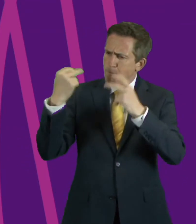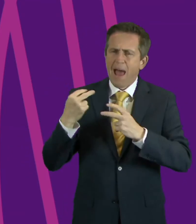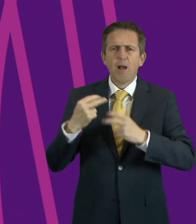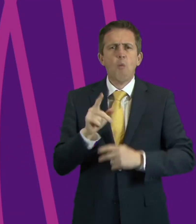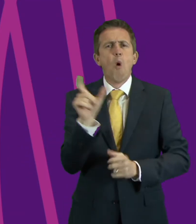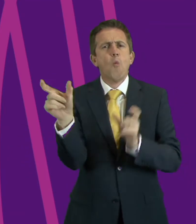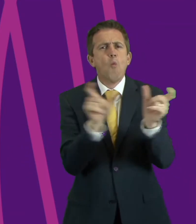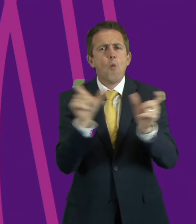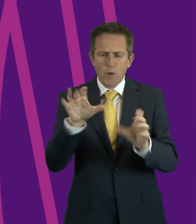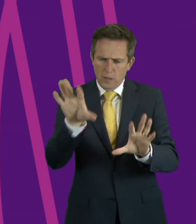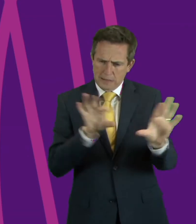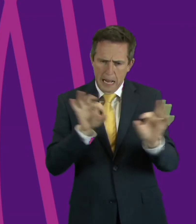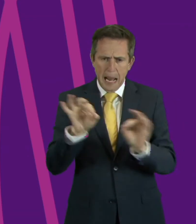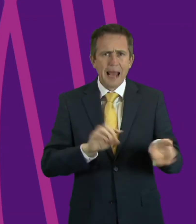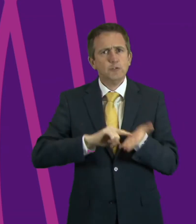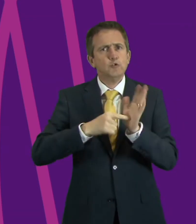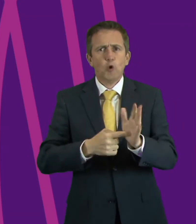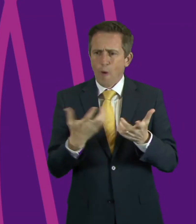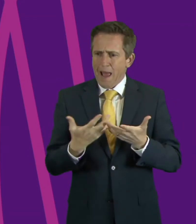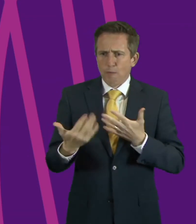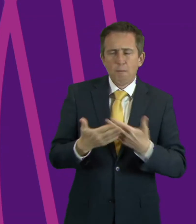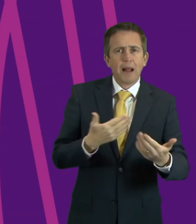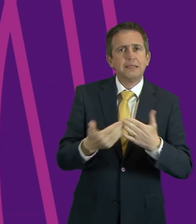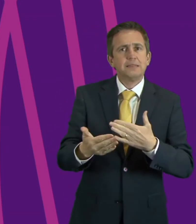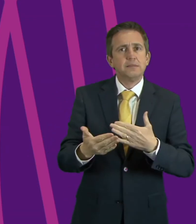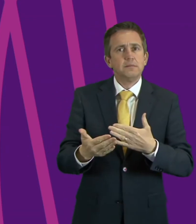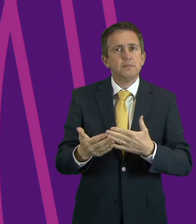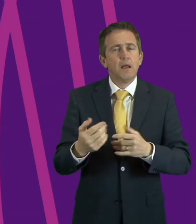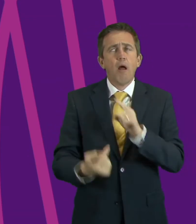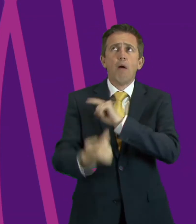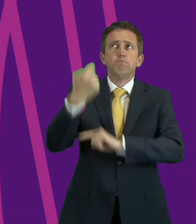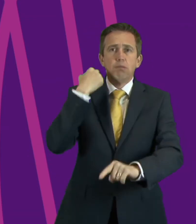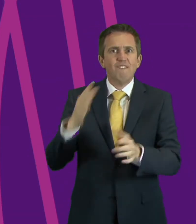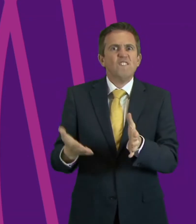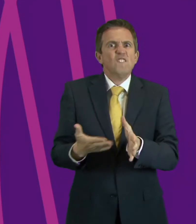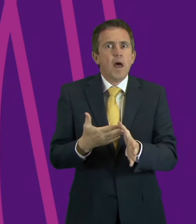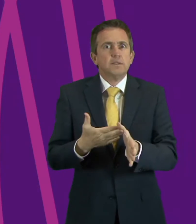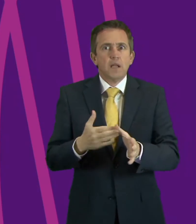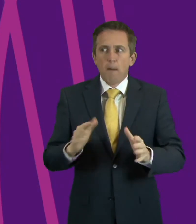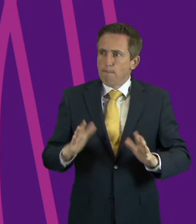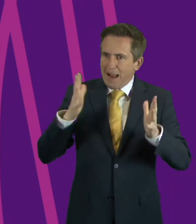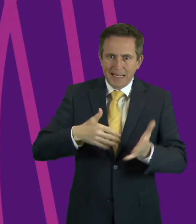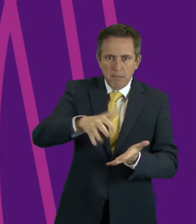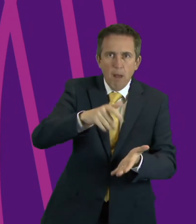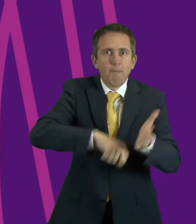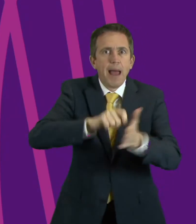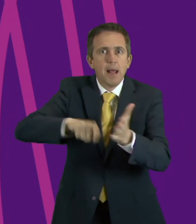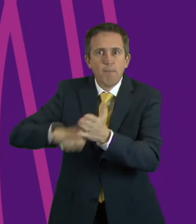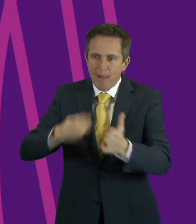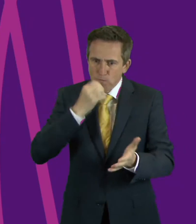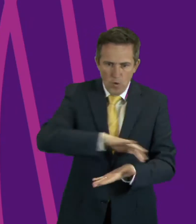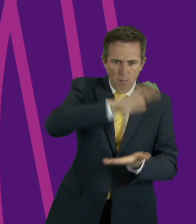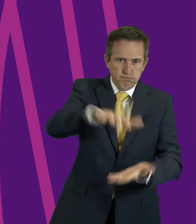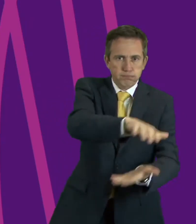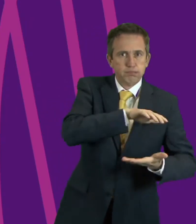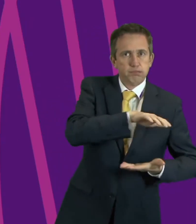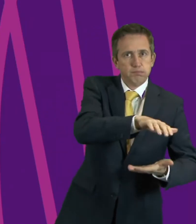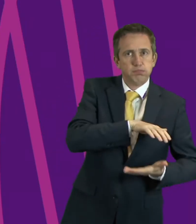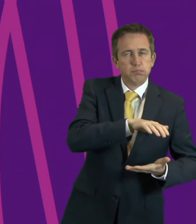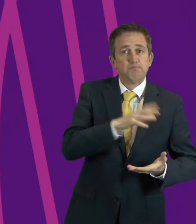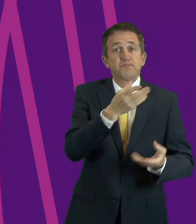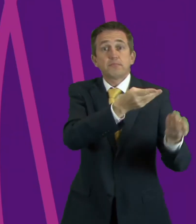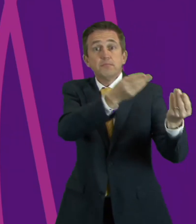mind? Yes, we started with panic buying, but that soon settled down. Some may remember social